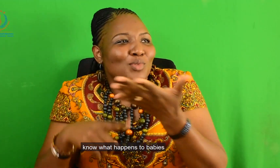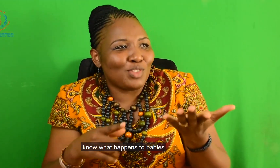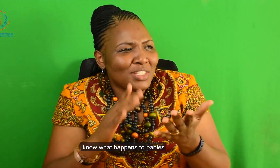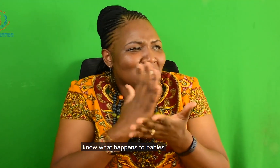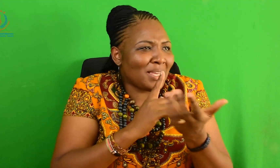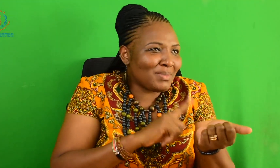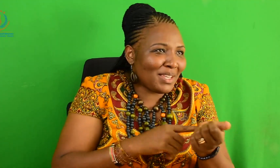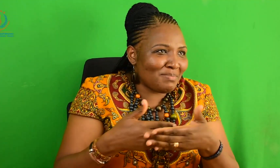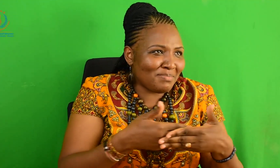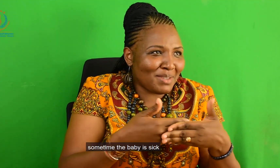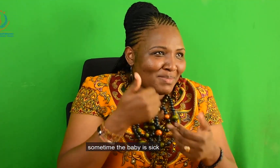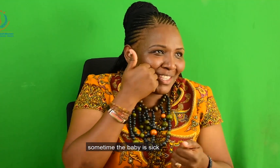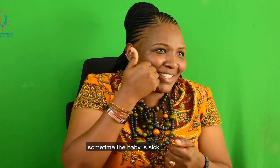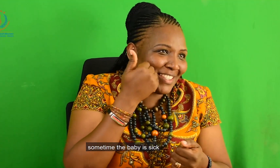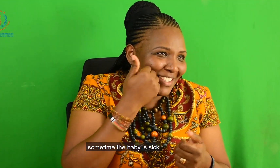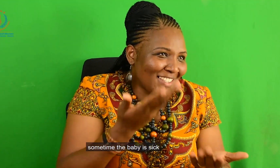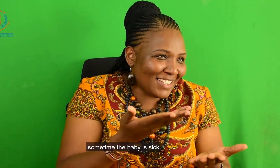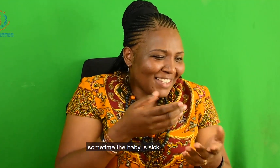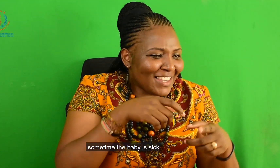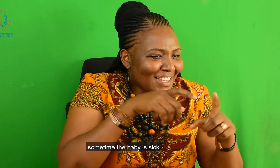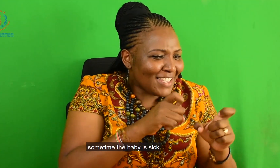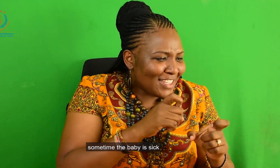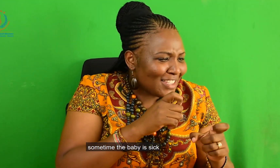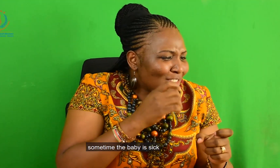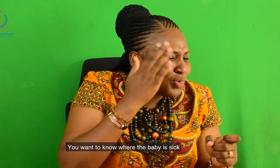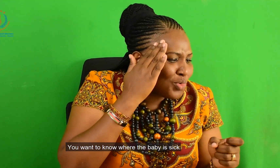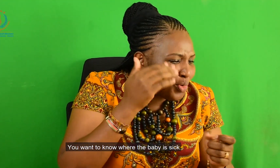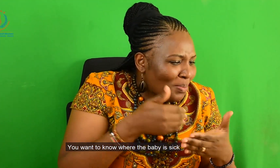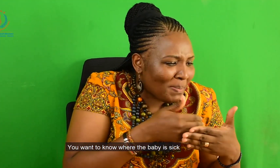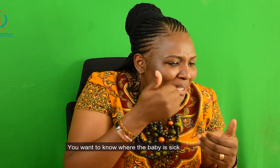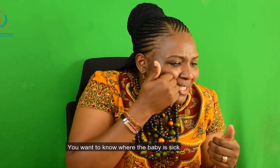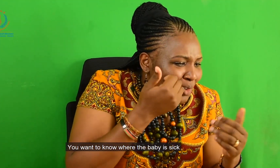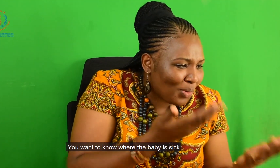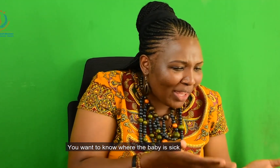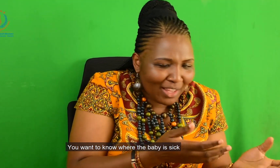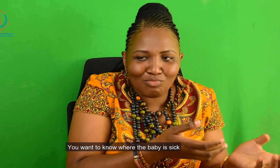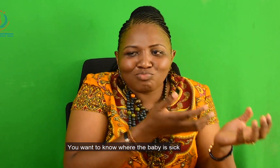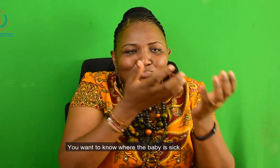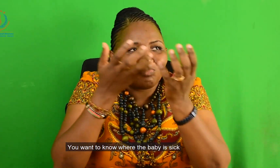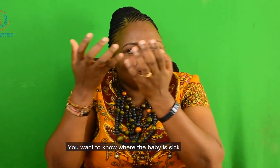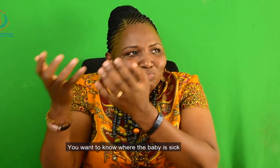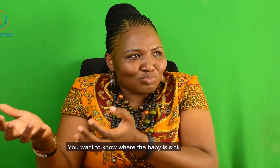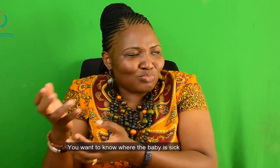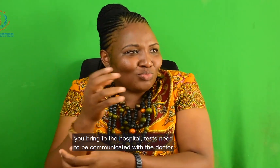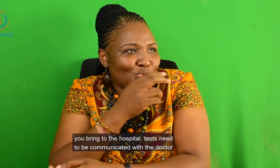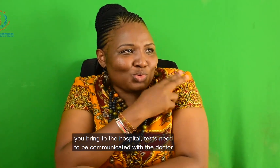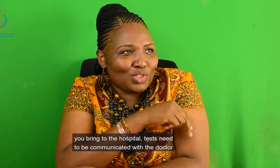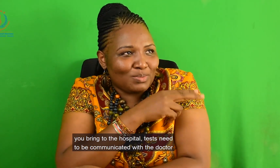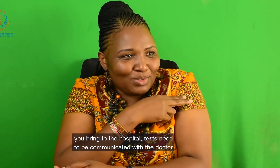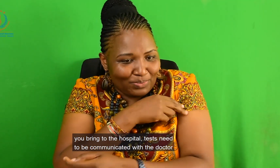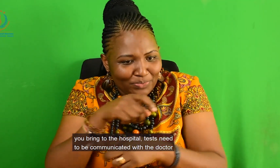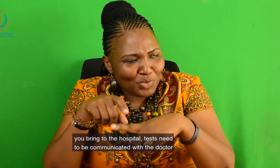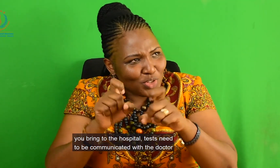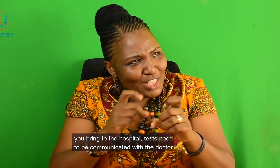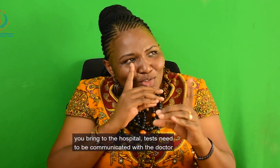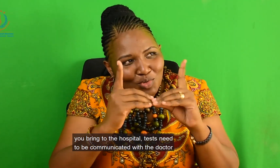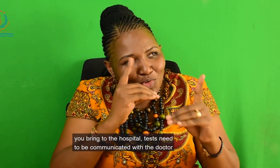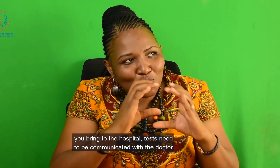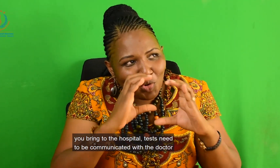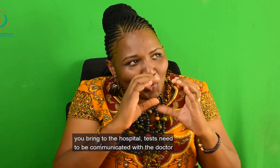babies. Sometimes the baby is sick, you want to know why the baby is sick. You take them to the hospital, tests need to